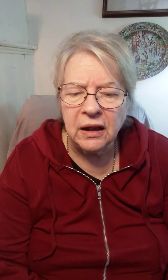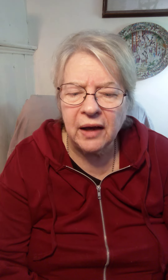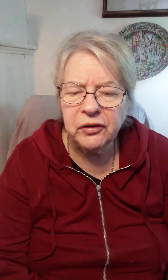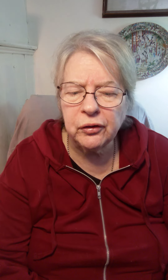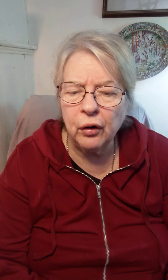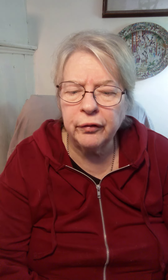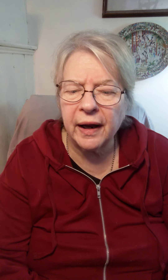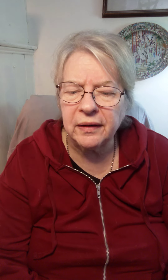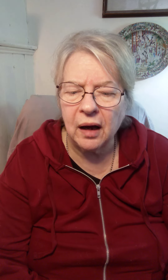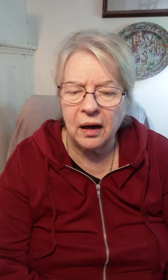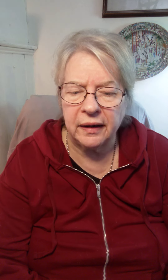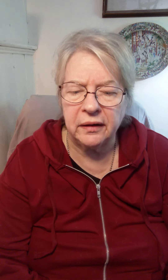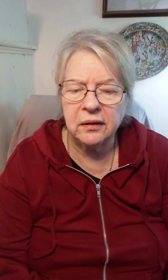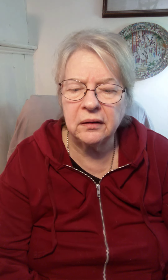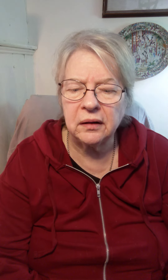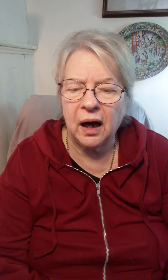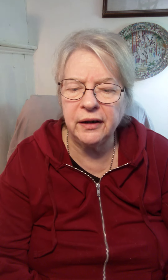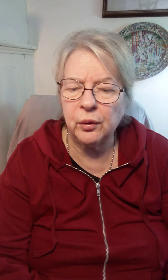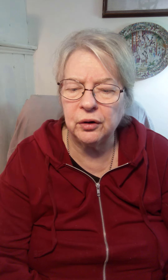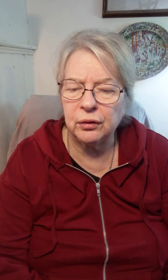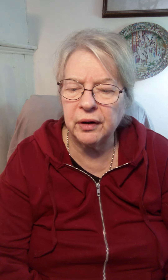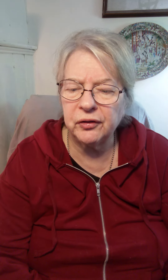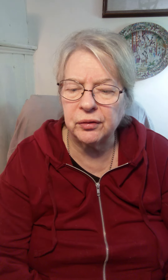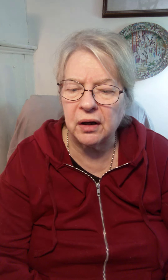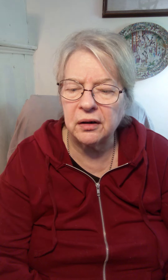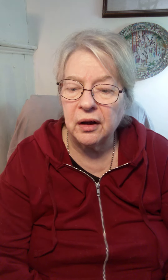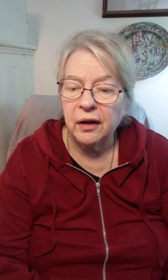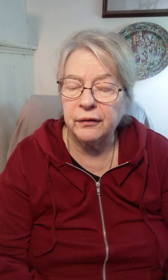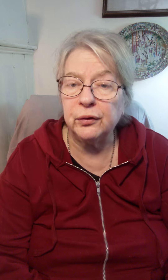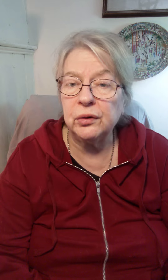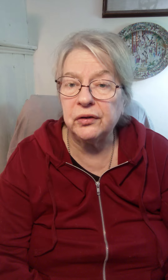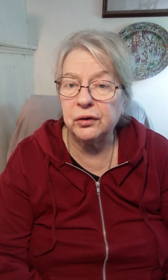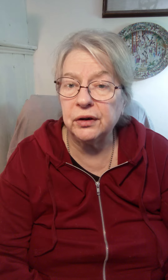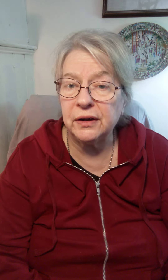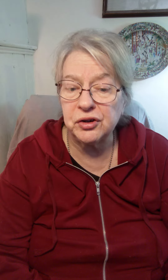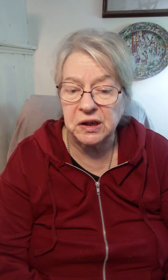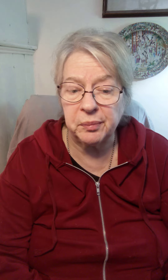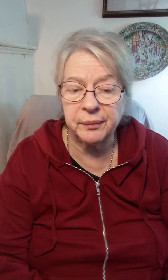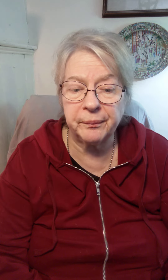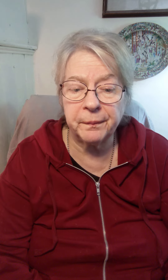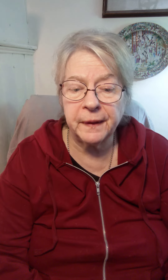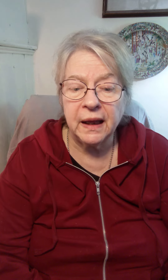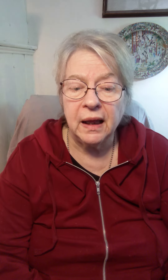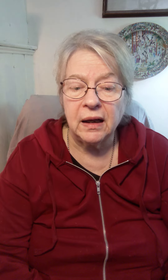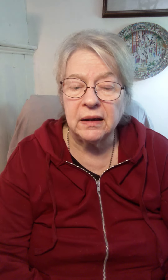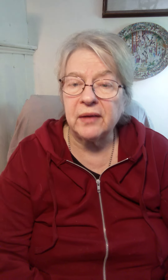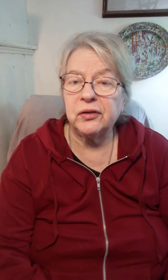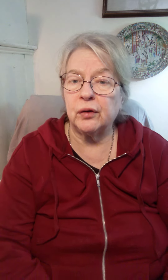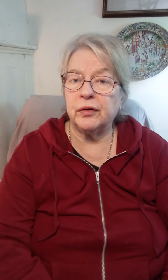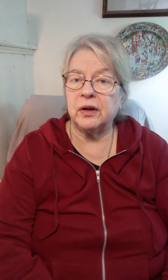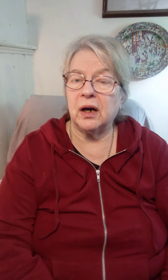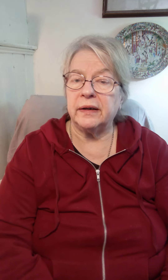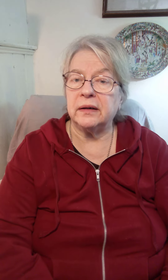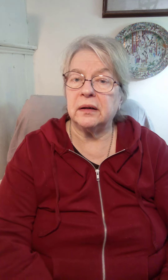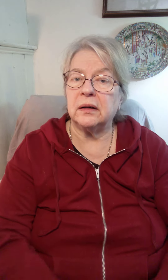Class is over at 9. I know a good restaurant. The food is good and cheap. Class is over at 9.